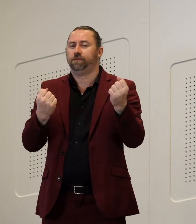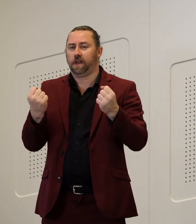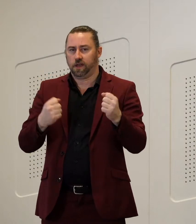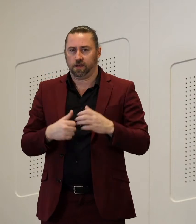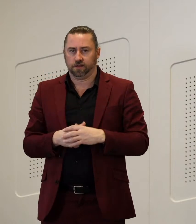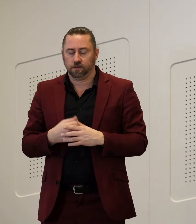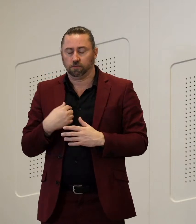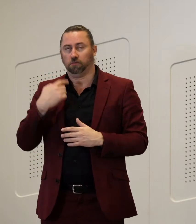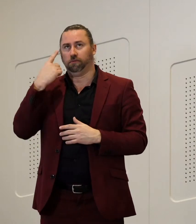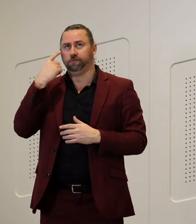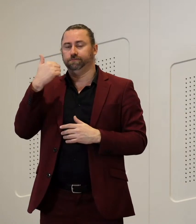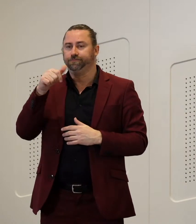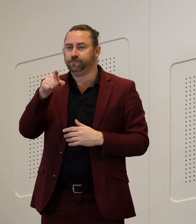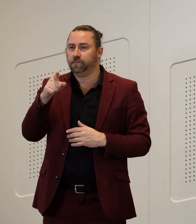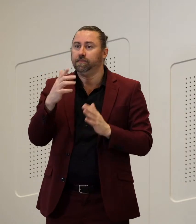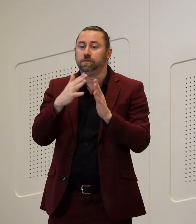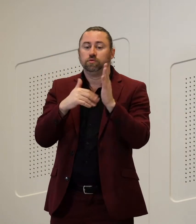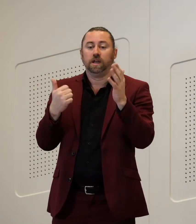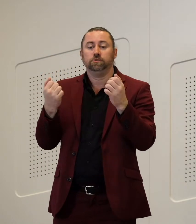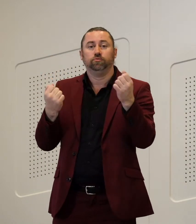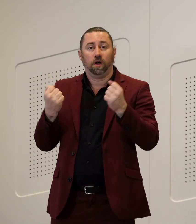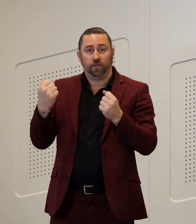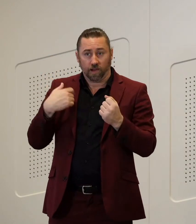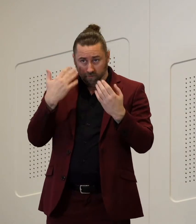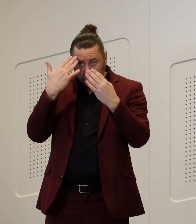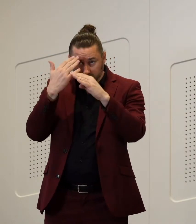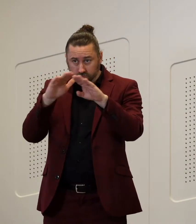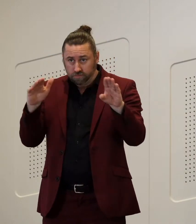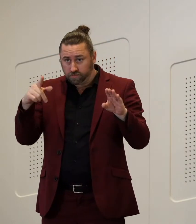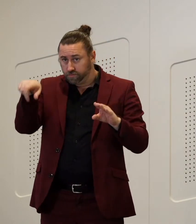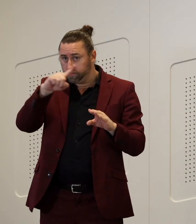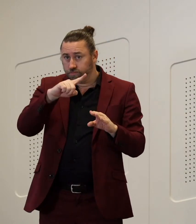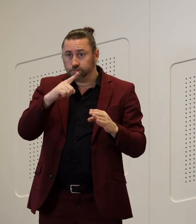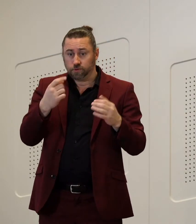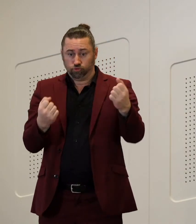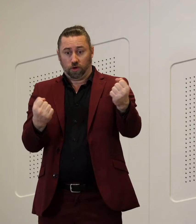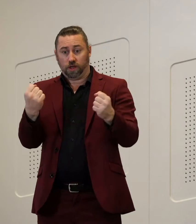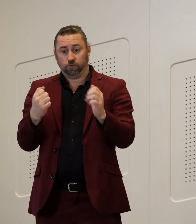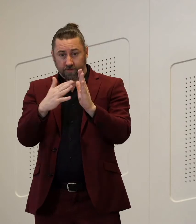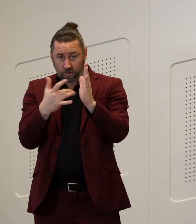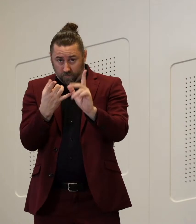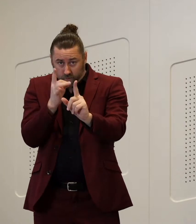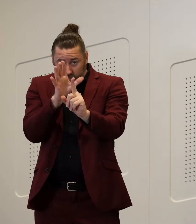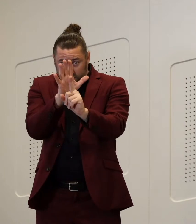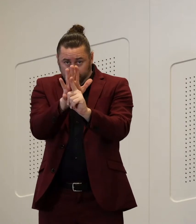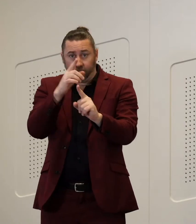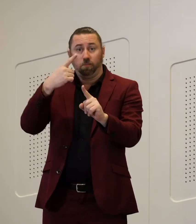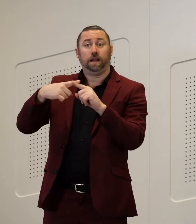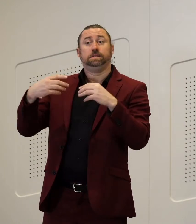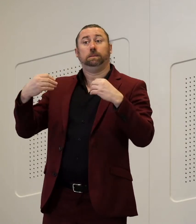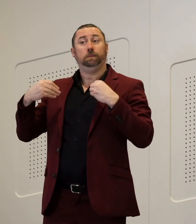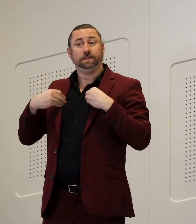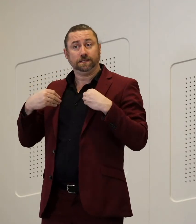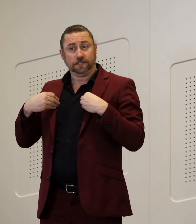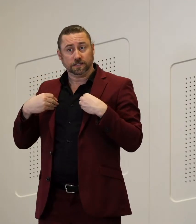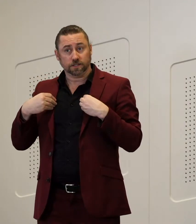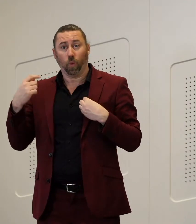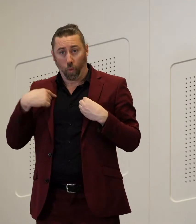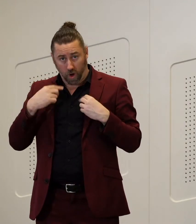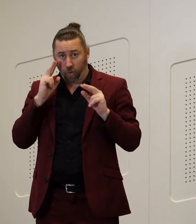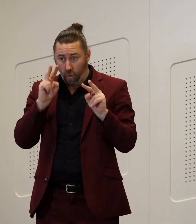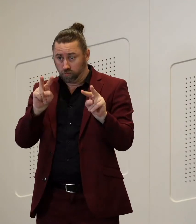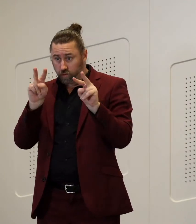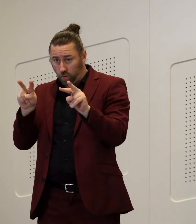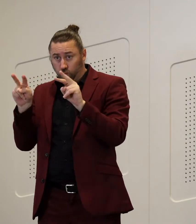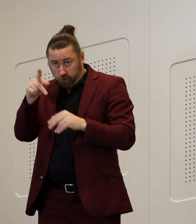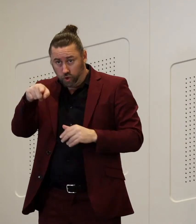that heavy vehicle operation, the reminder is there to all freight drivers coming into Queensland that we will continue that operation